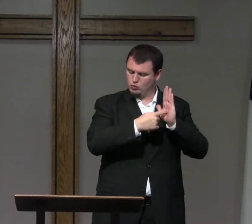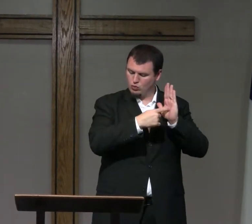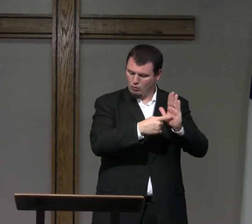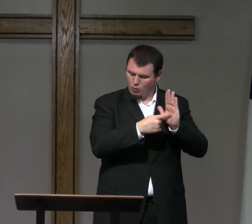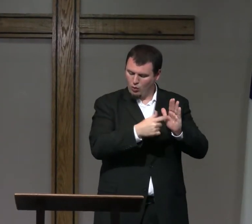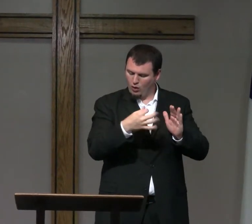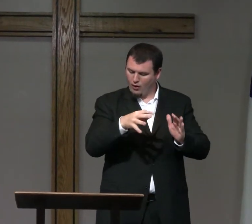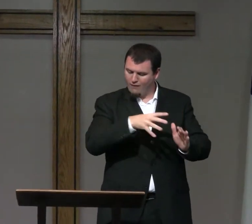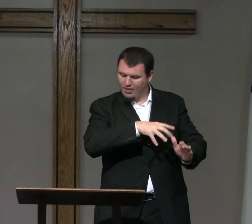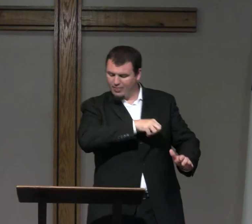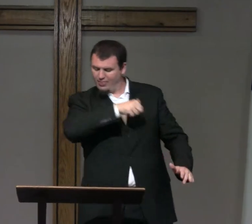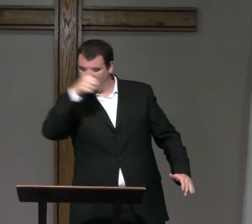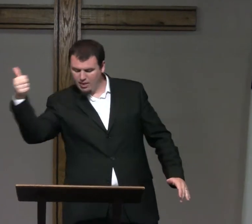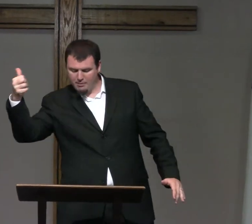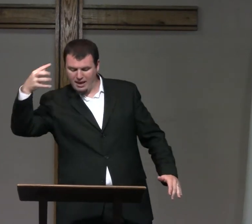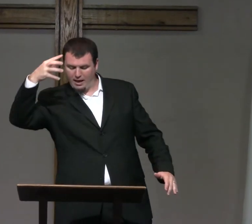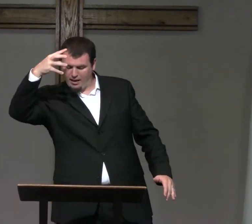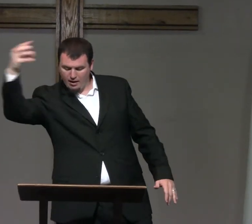even more,